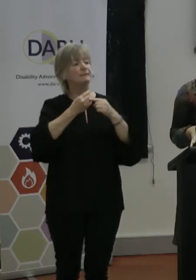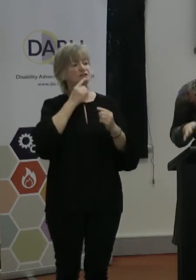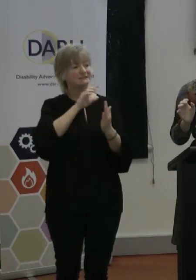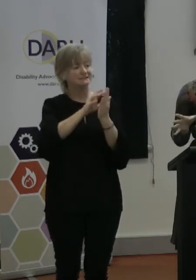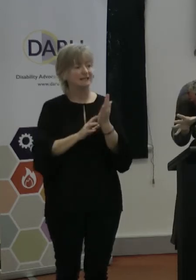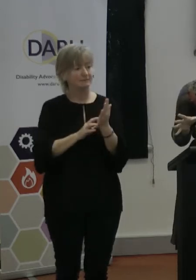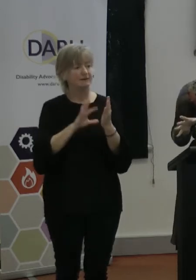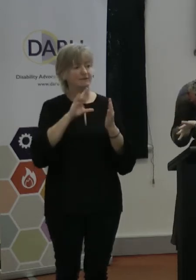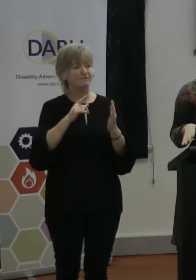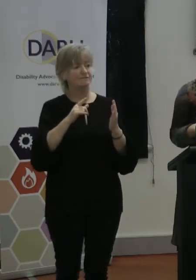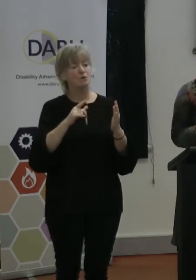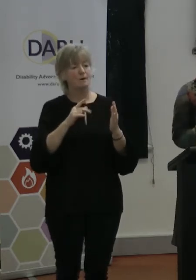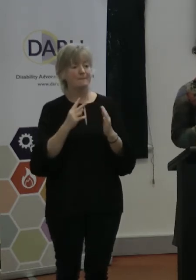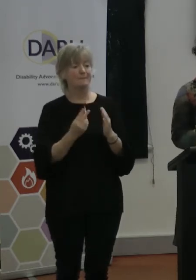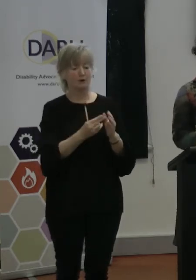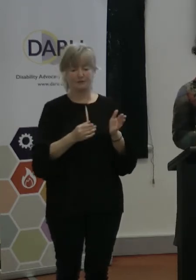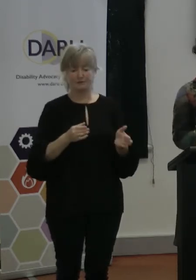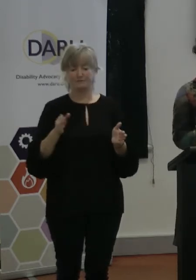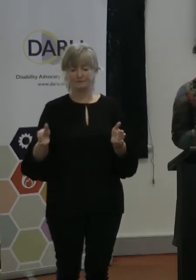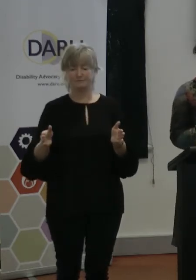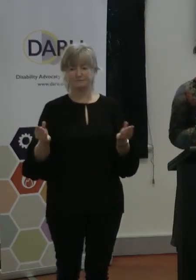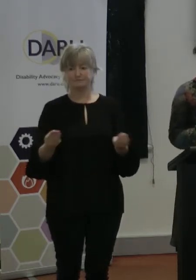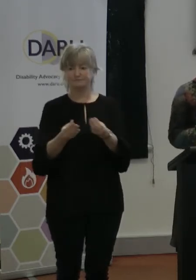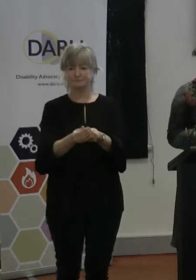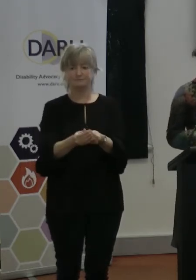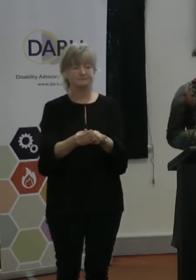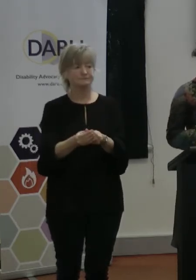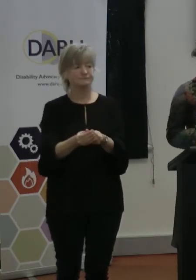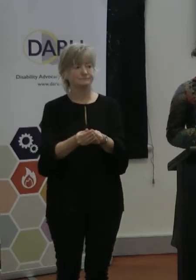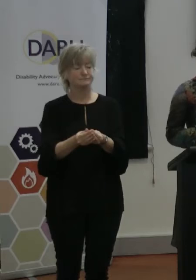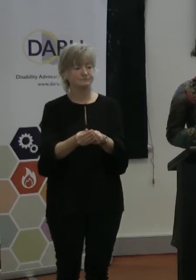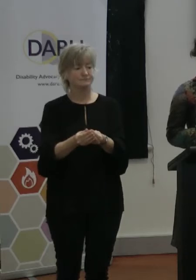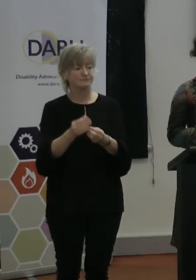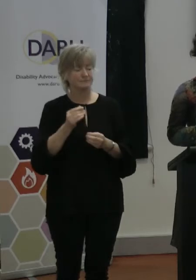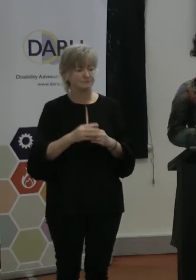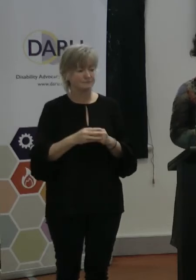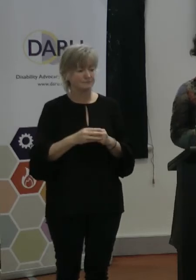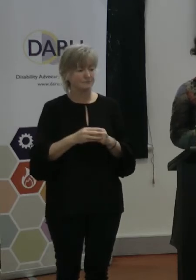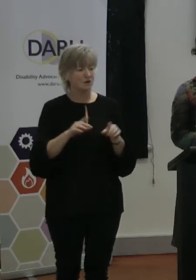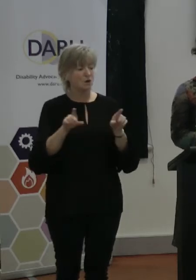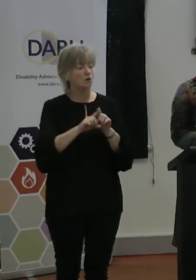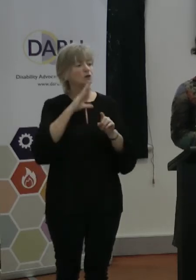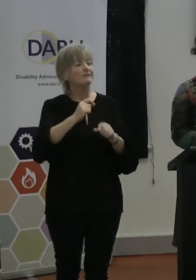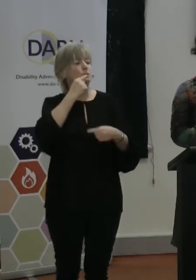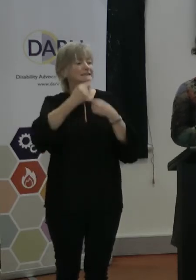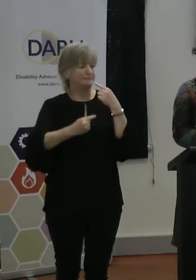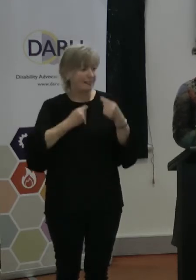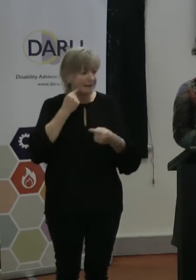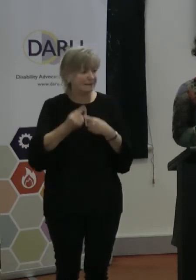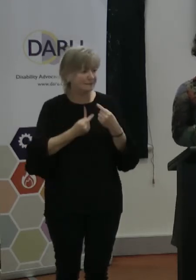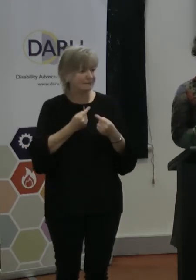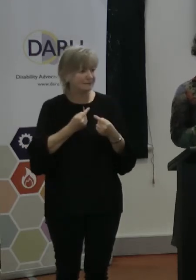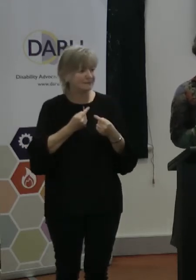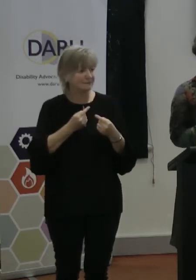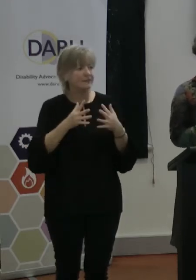residency agreement and the tenancy agreement. So they have to give both things to the SDA resident. They also have to explain the